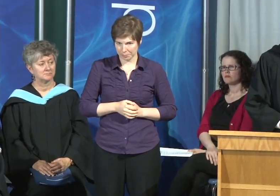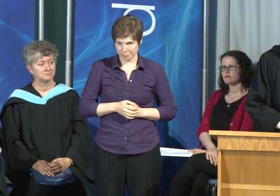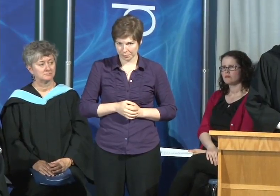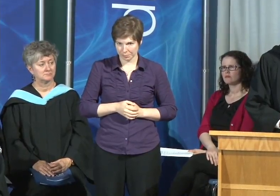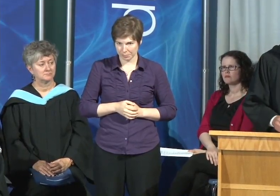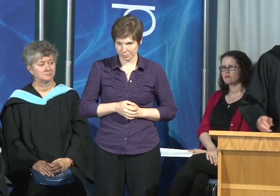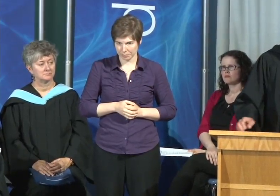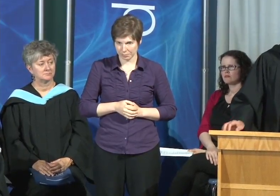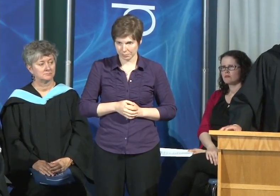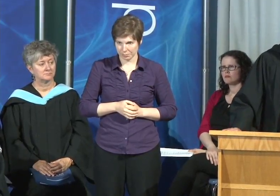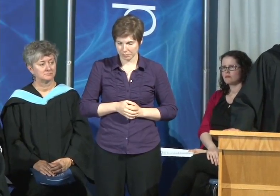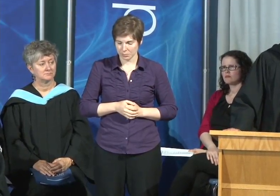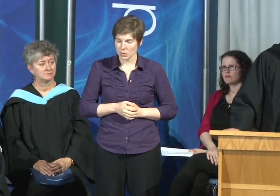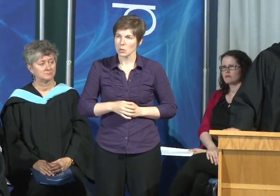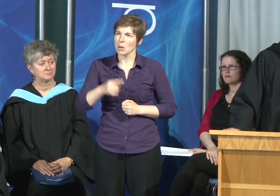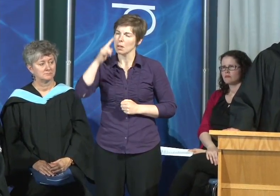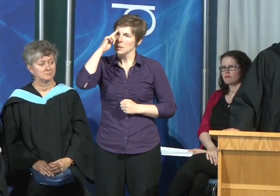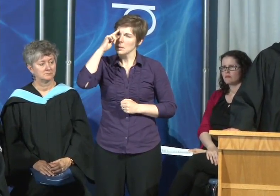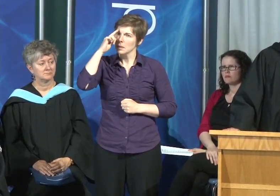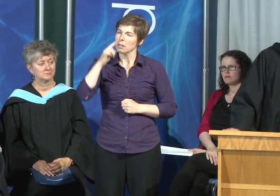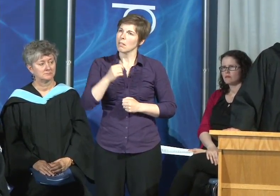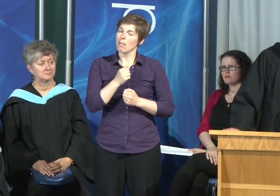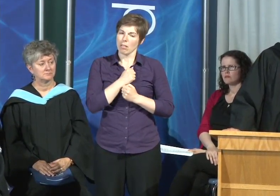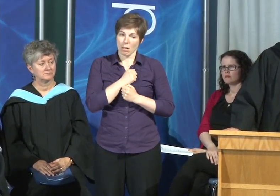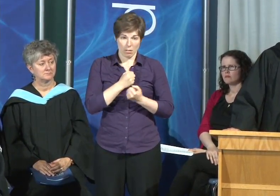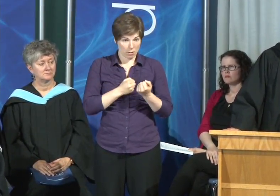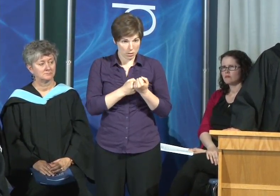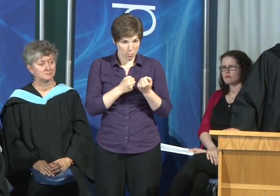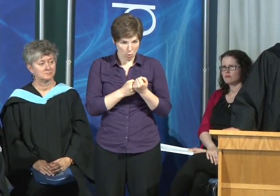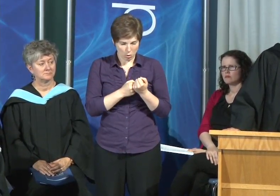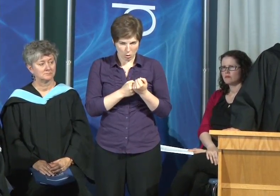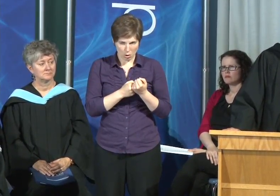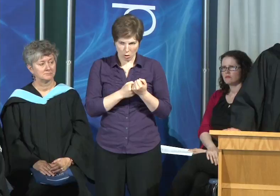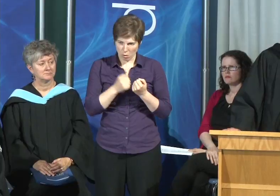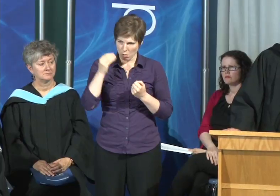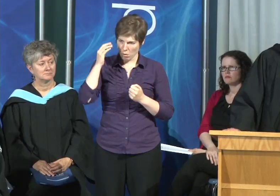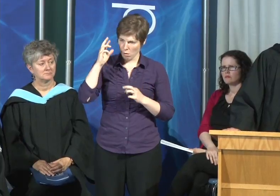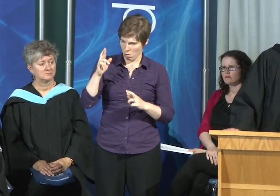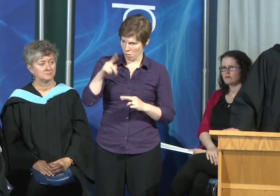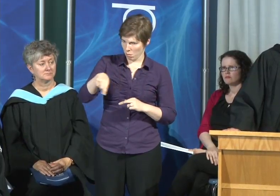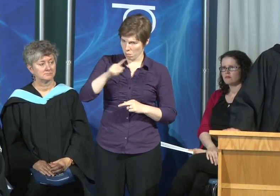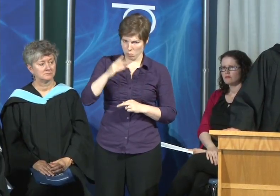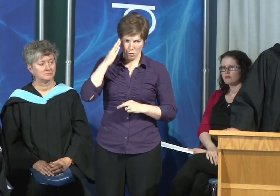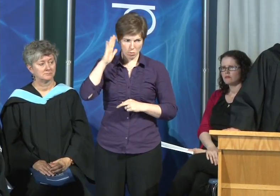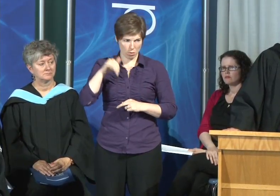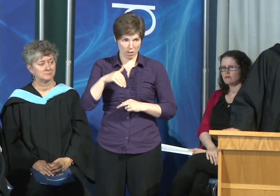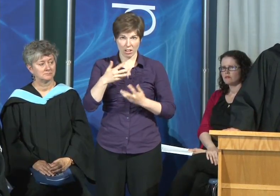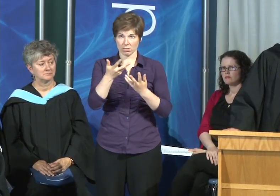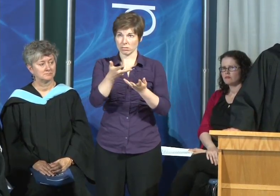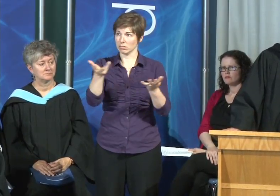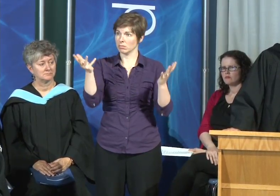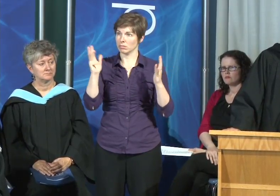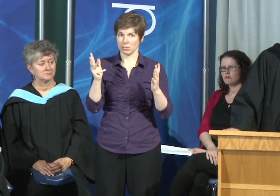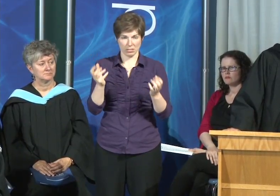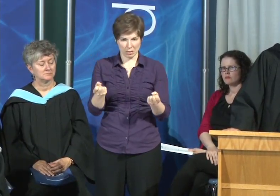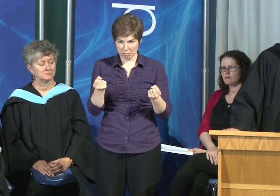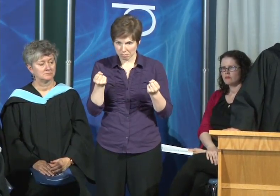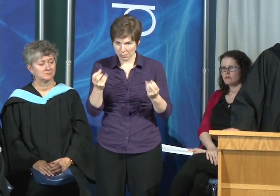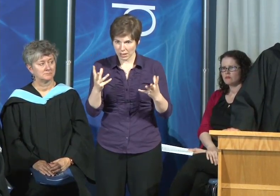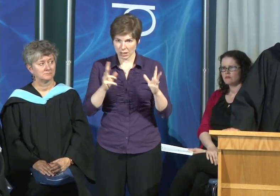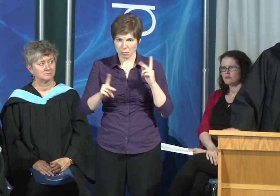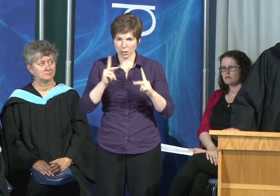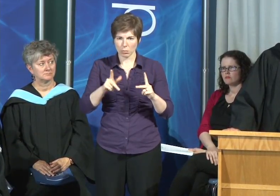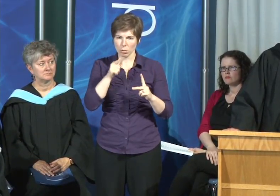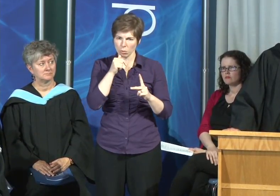As I think about this notion of love and support, I hope, graduates, you realize that there are many individuals who are joining us this afternoon